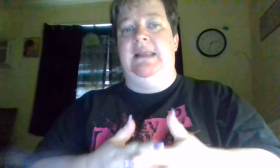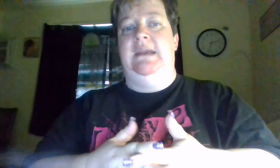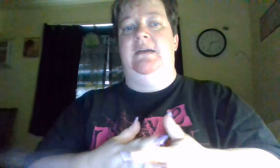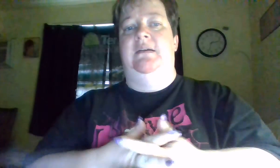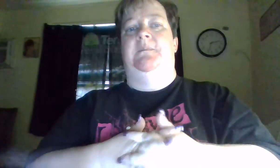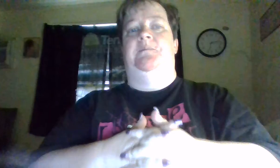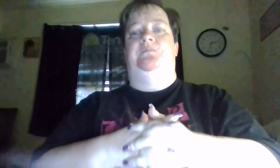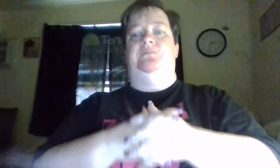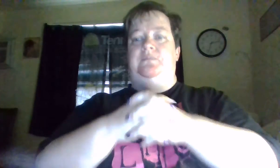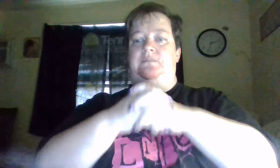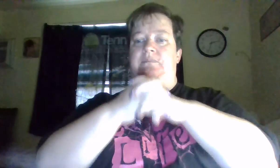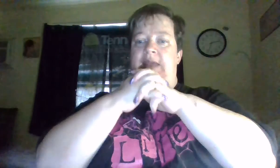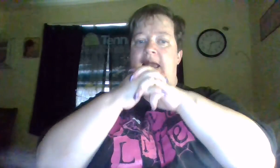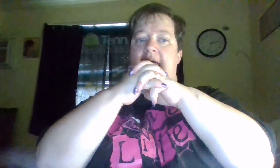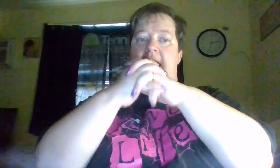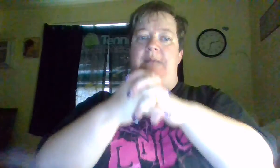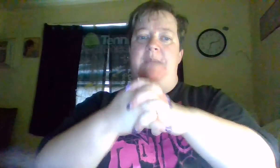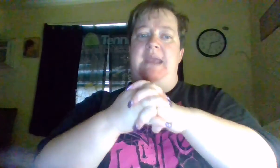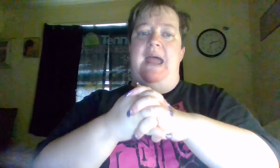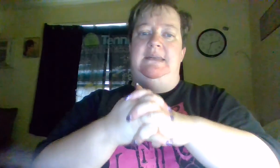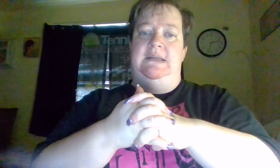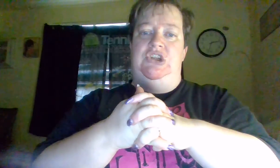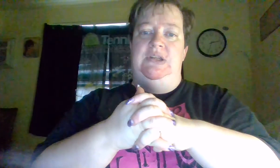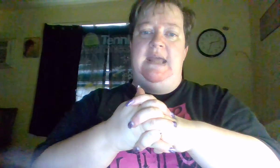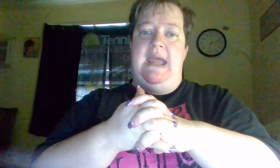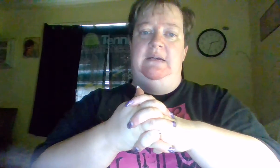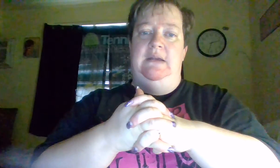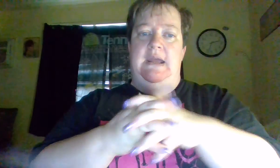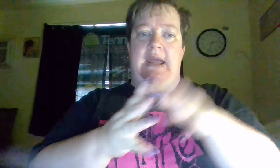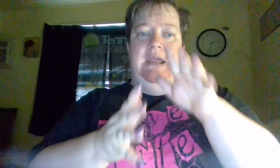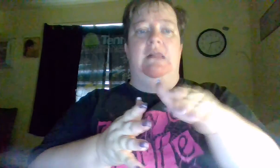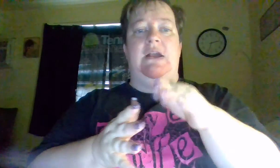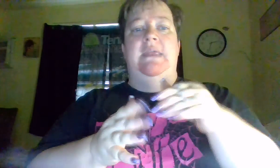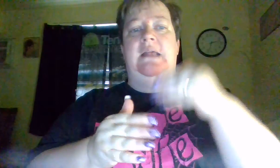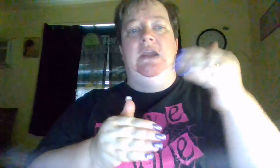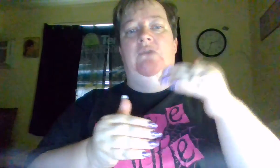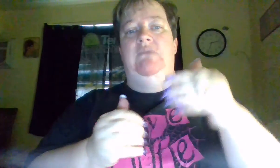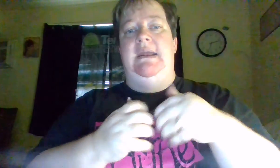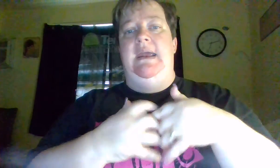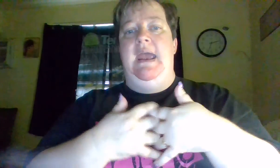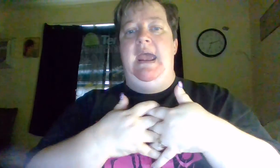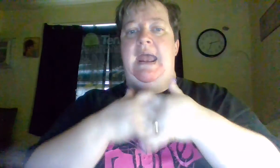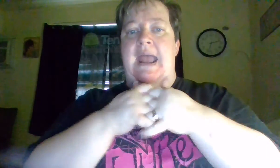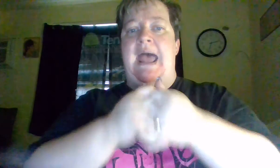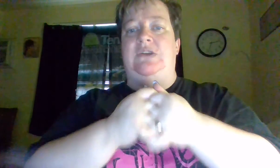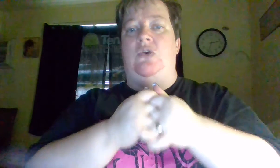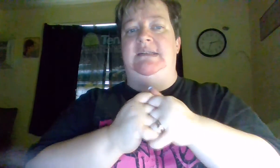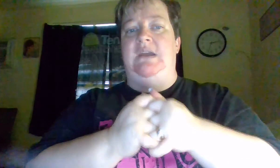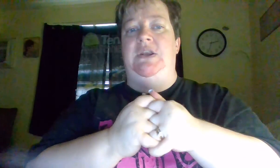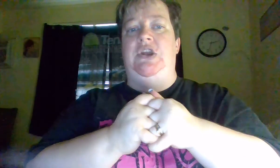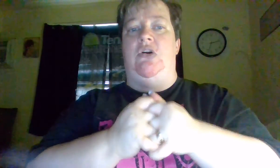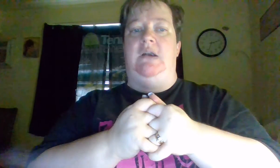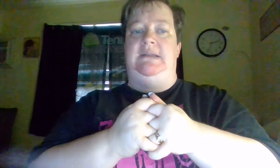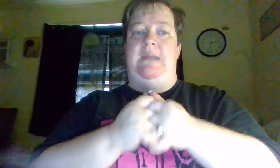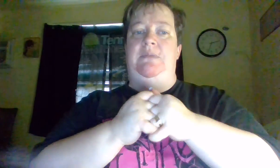link and make that decision today. Click on that link and read it and ask Christ to come into your heart today,